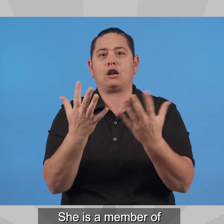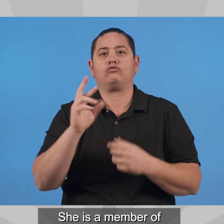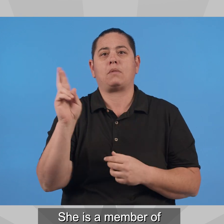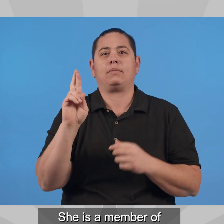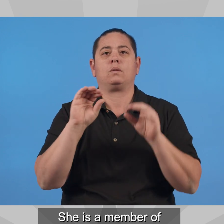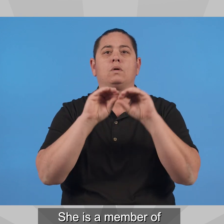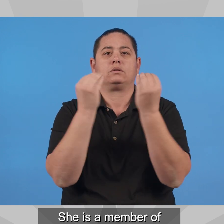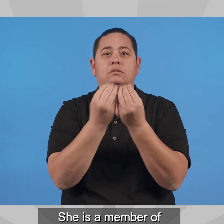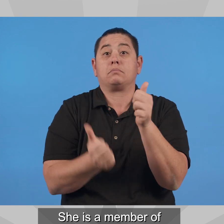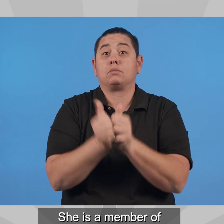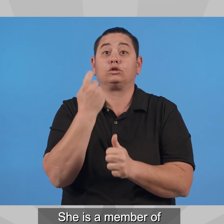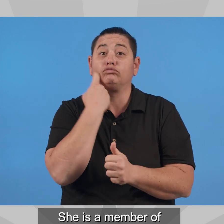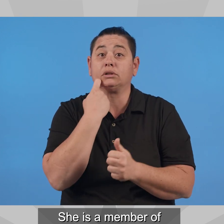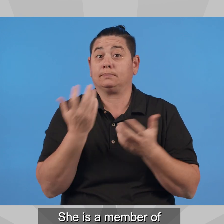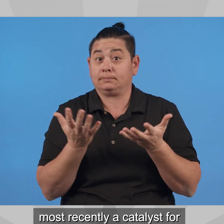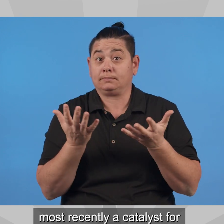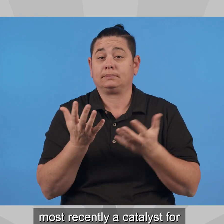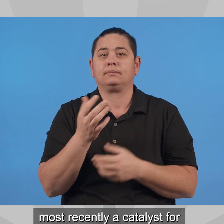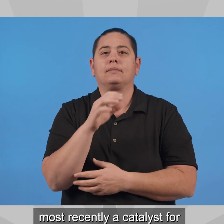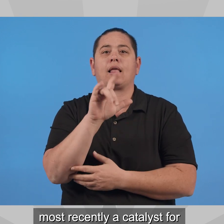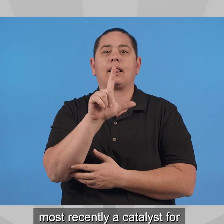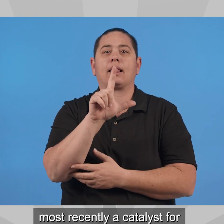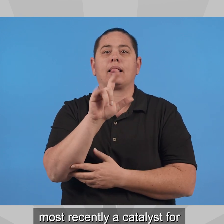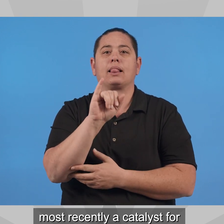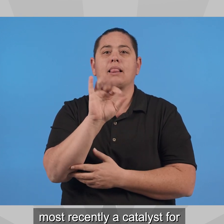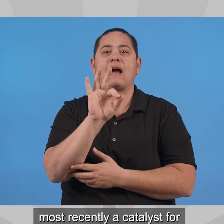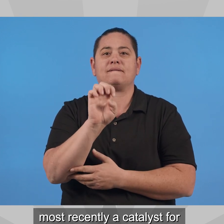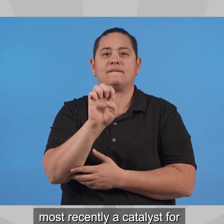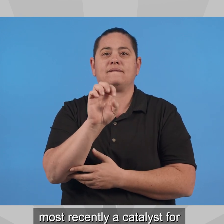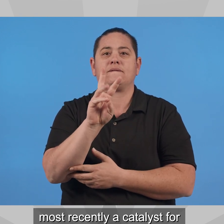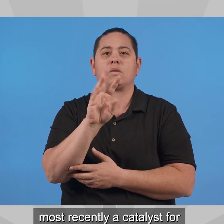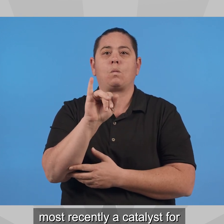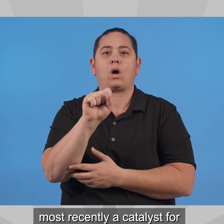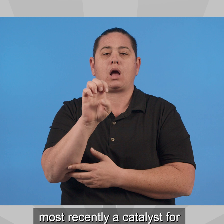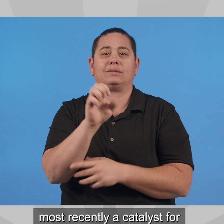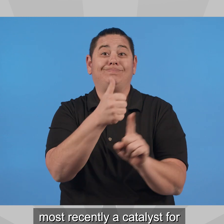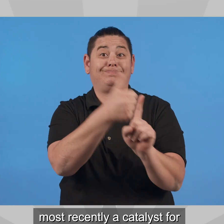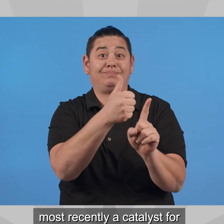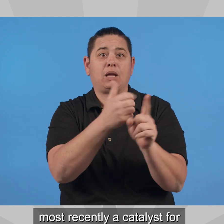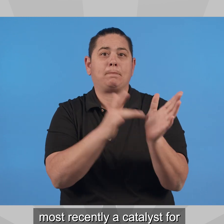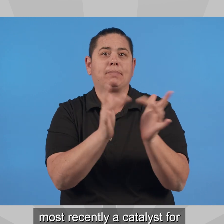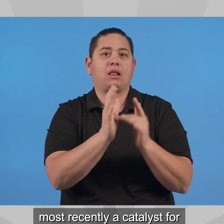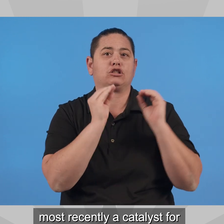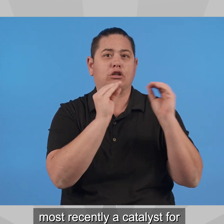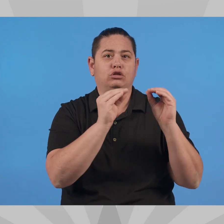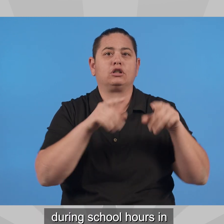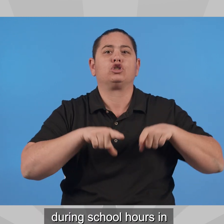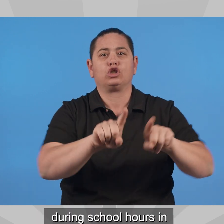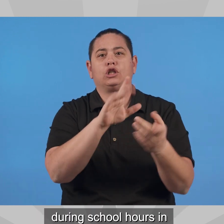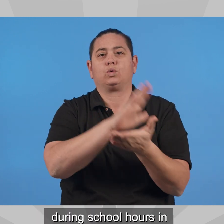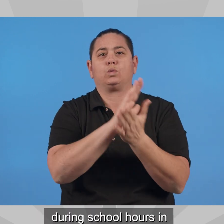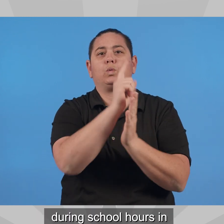She is a member of Republican organizations, most recently a catalyst for LifeWise, biblical instruction during